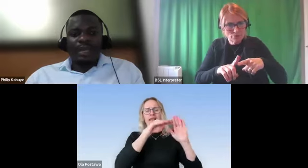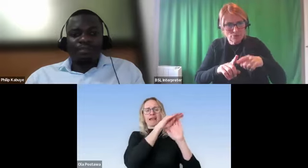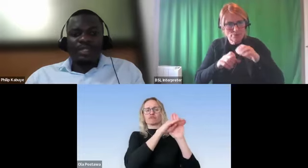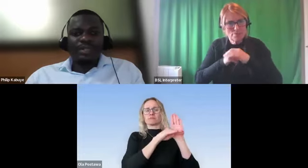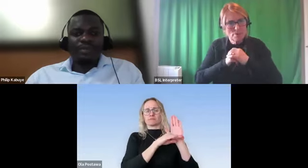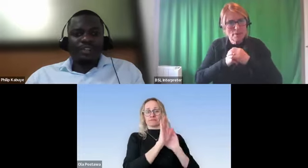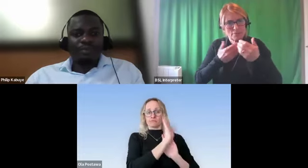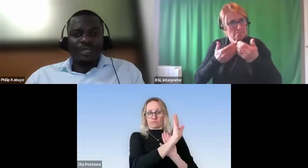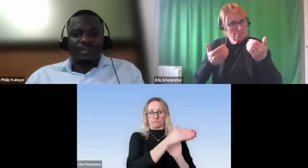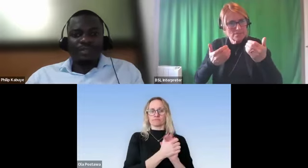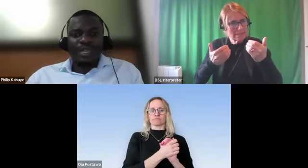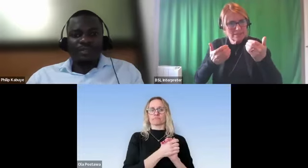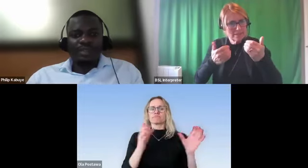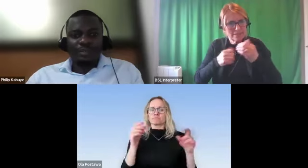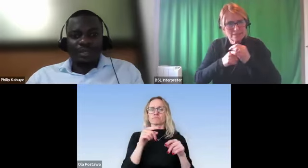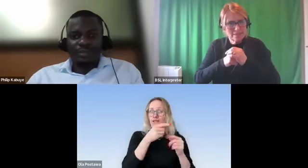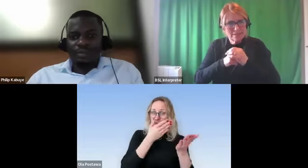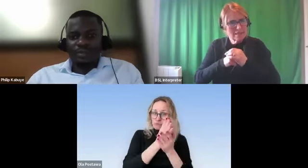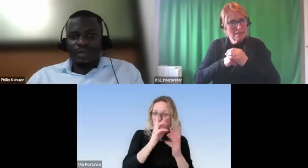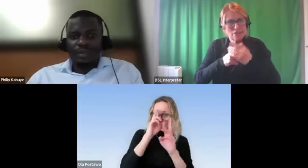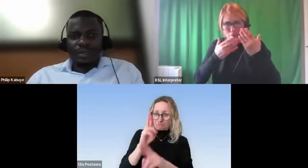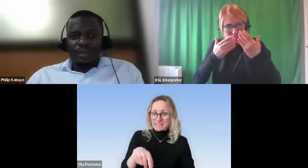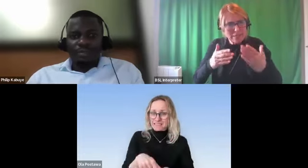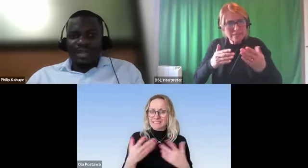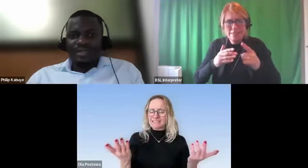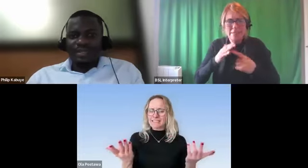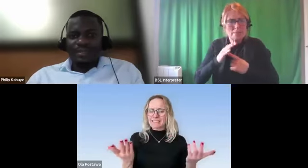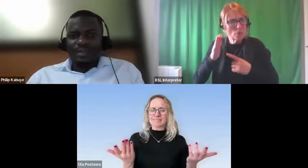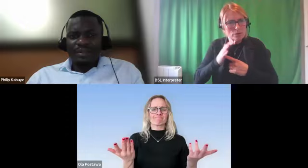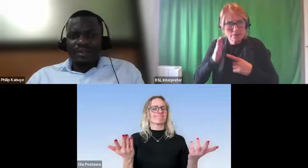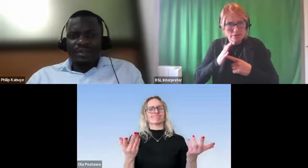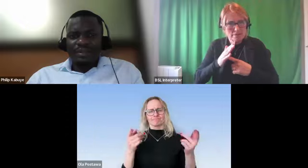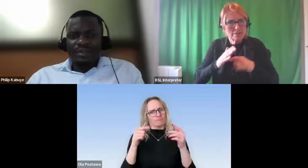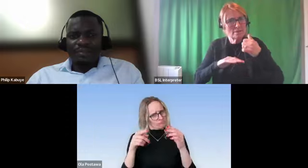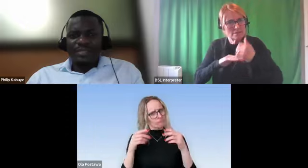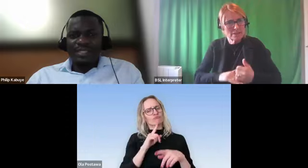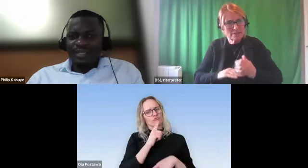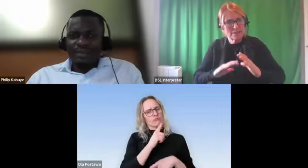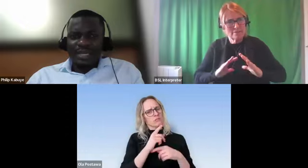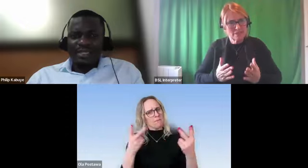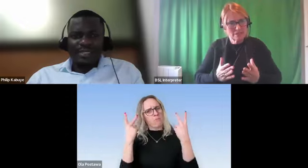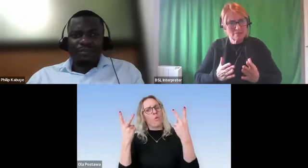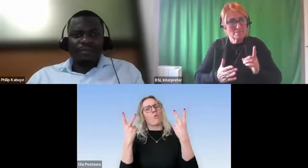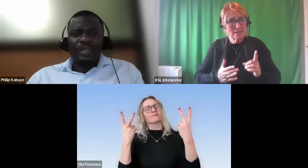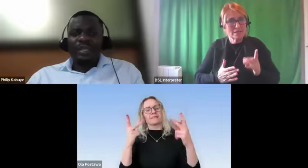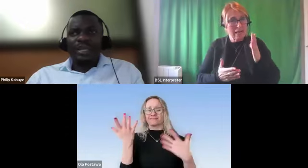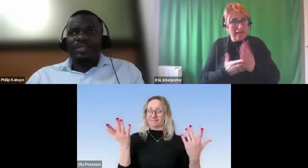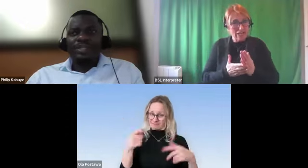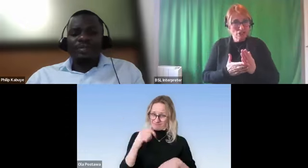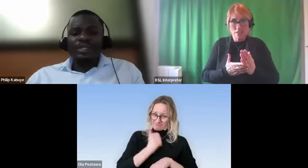It's an important reference point, safeguarding fundamental freedoms. But if we check the